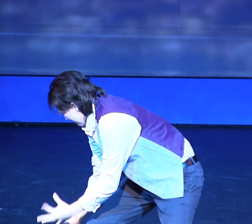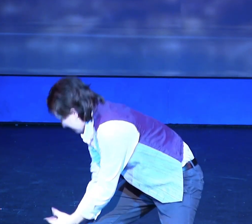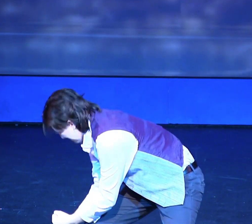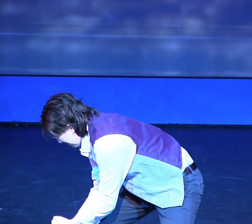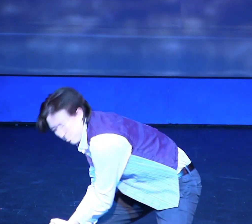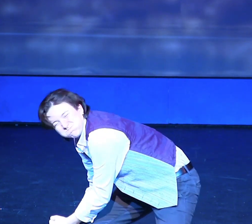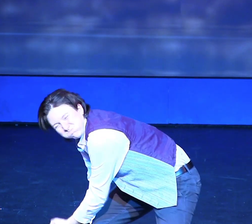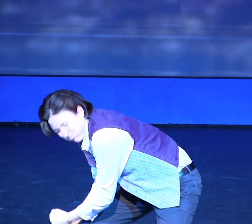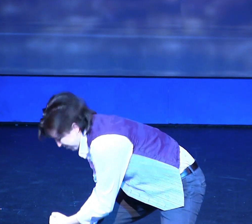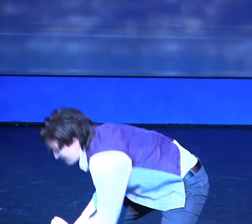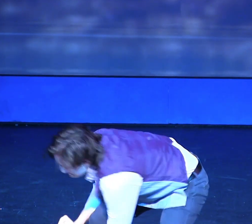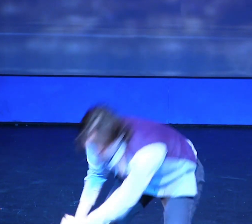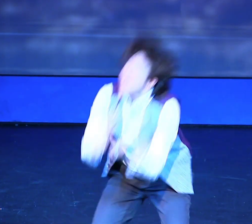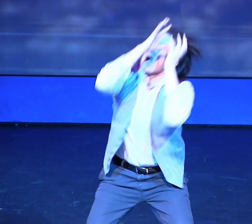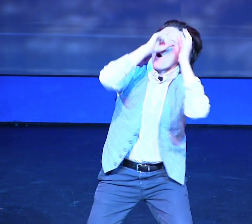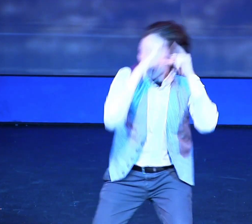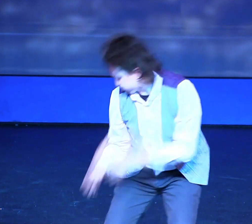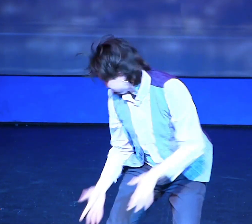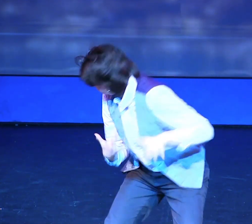destiny. Further,